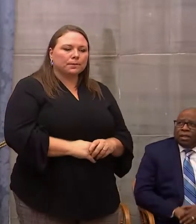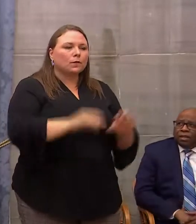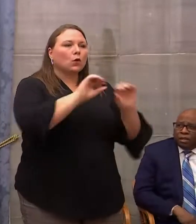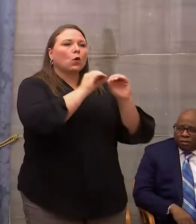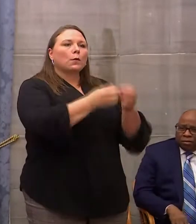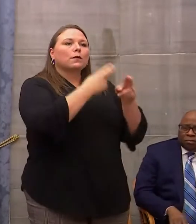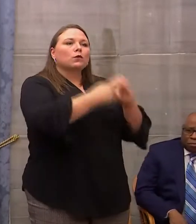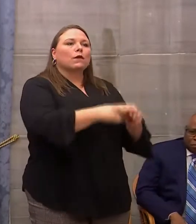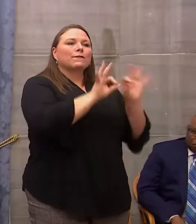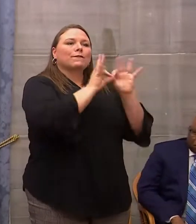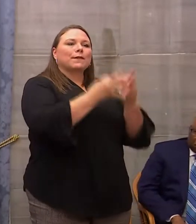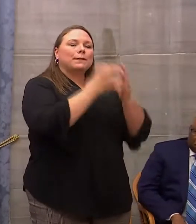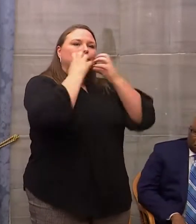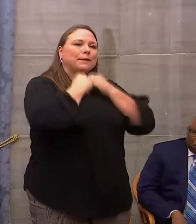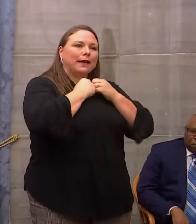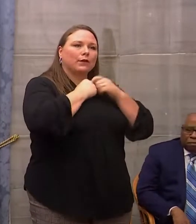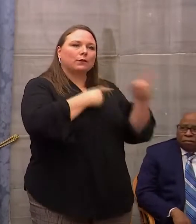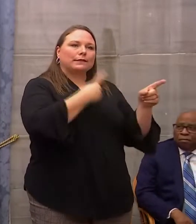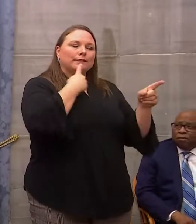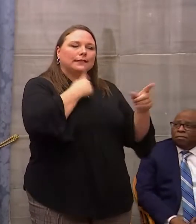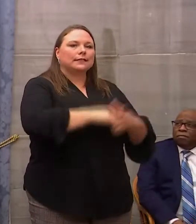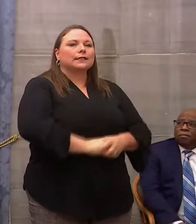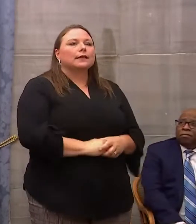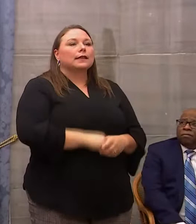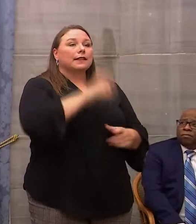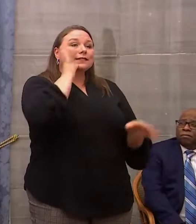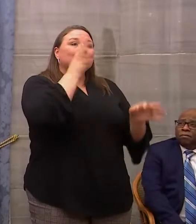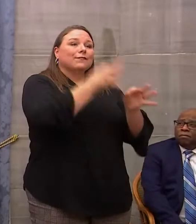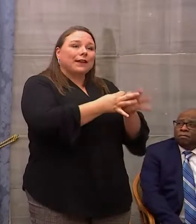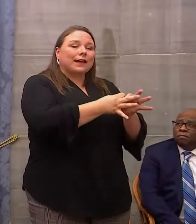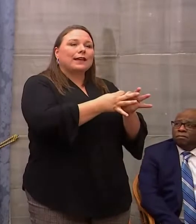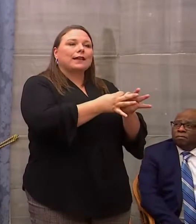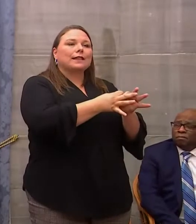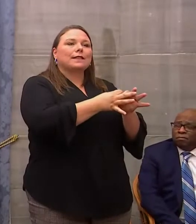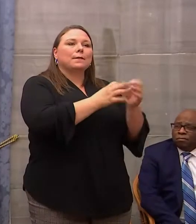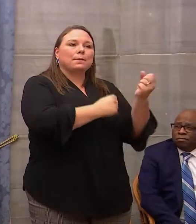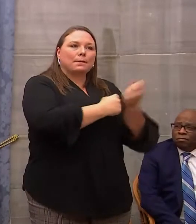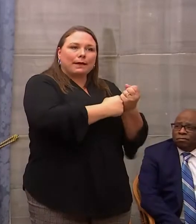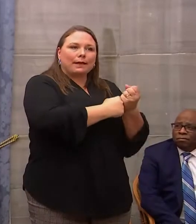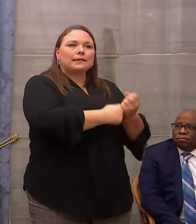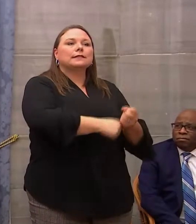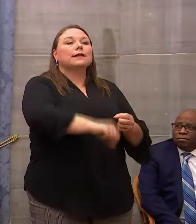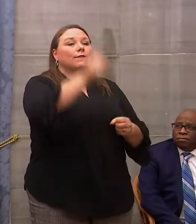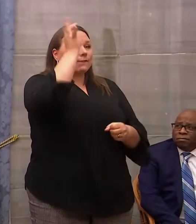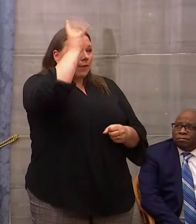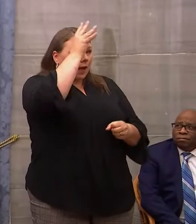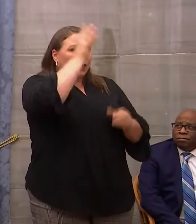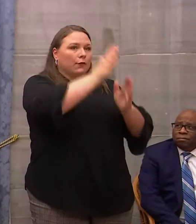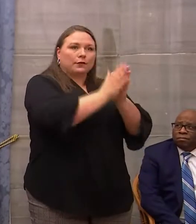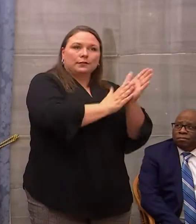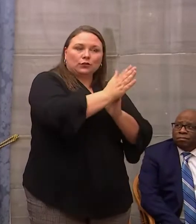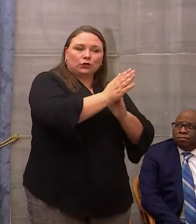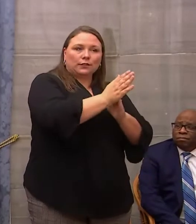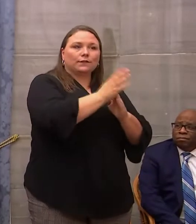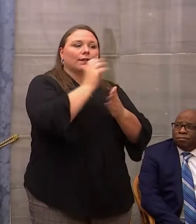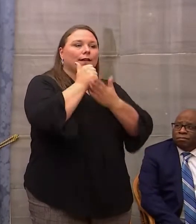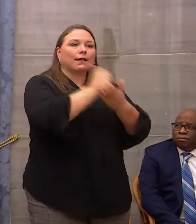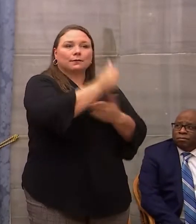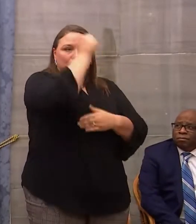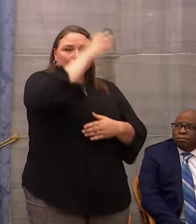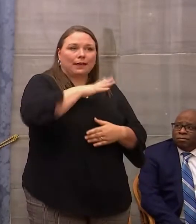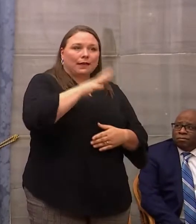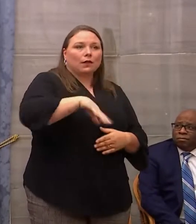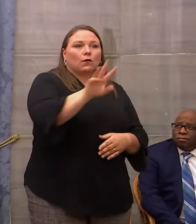called Families Matter that he listed out. This is a faith-based fatherhood initiative that gives men in West Tennessee,